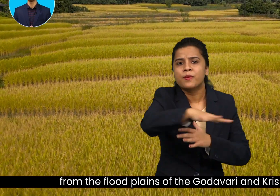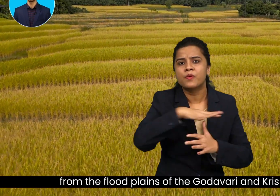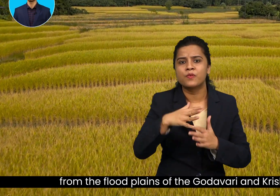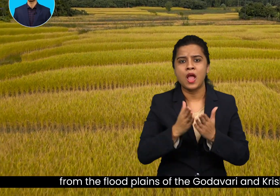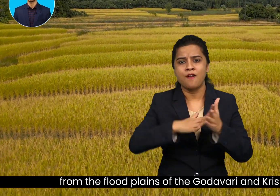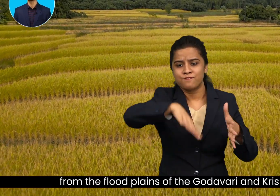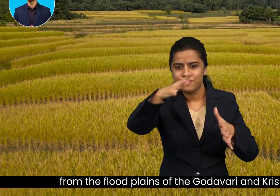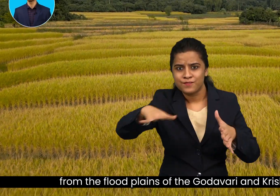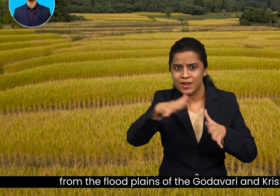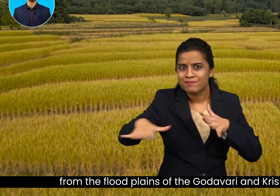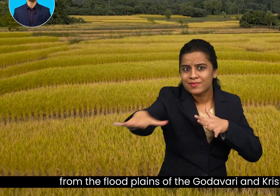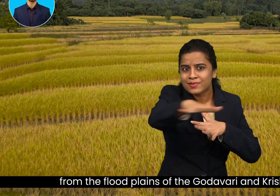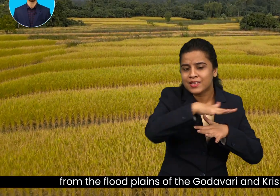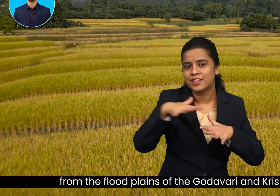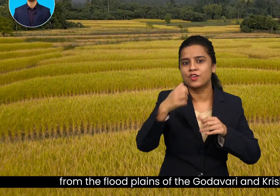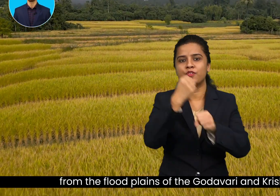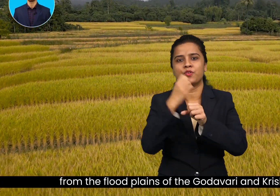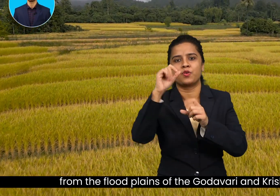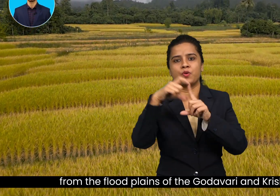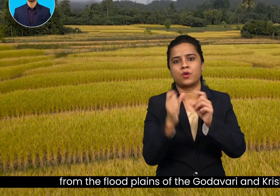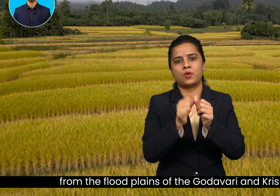the Godavari and Krishna rivers.